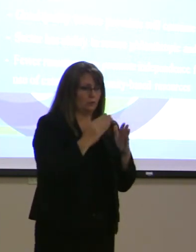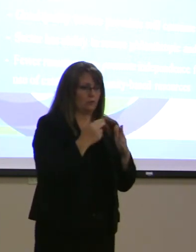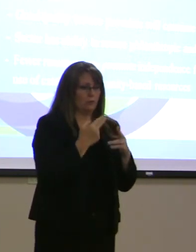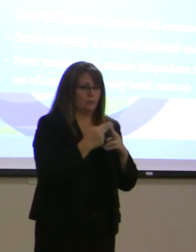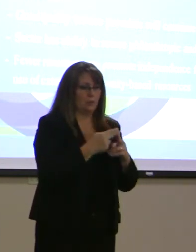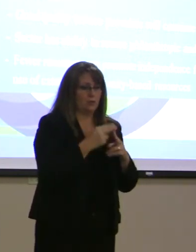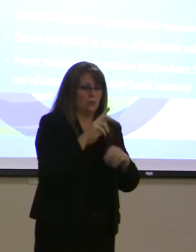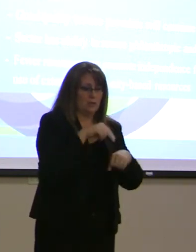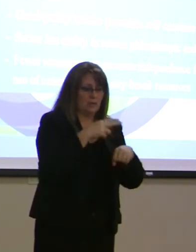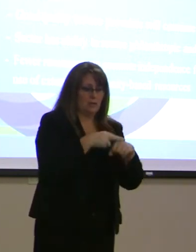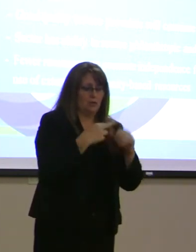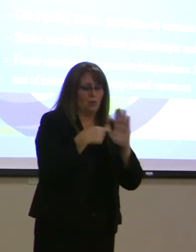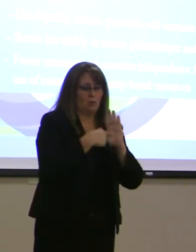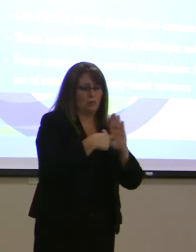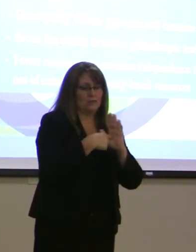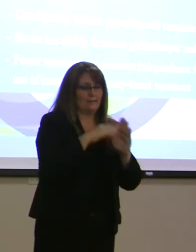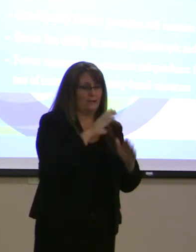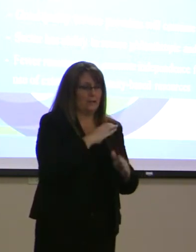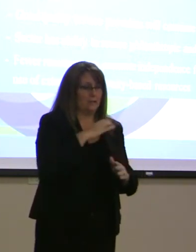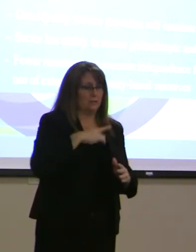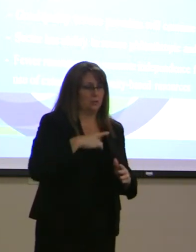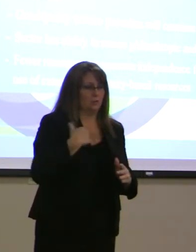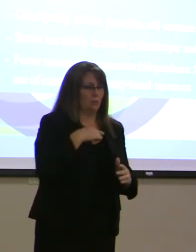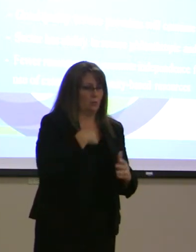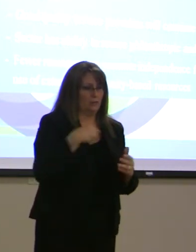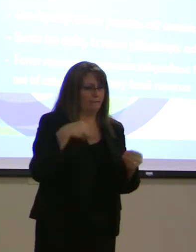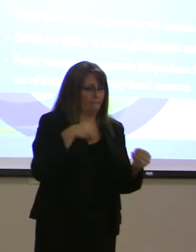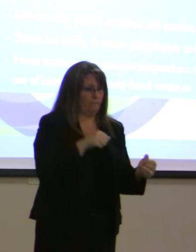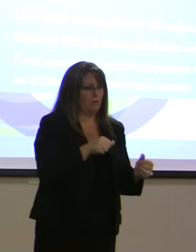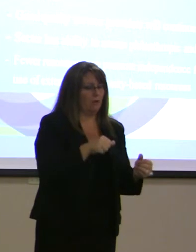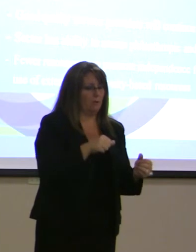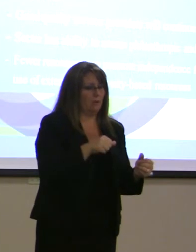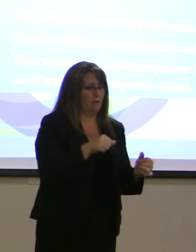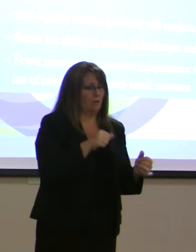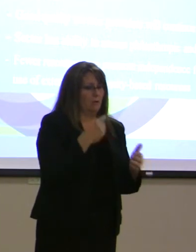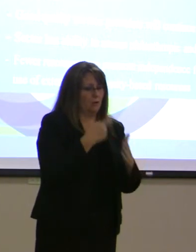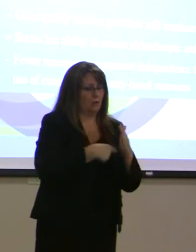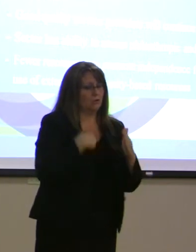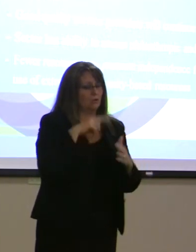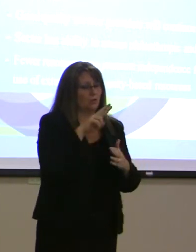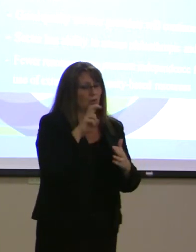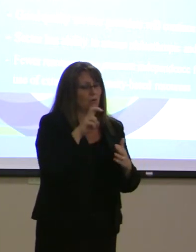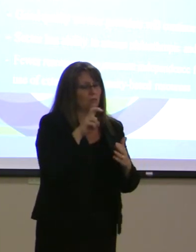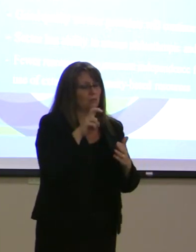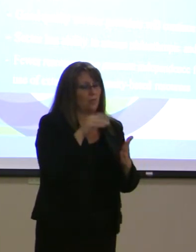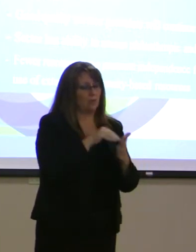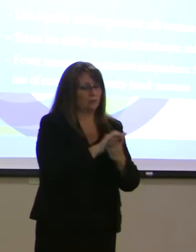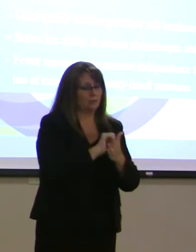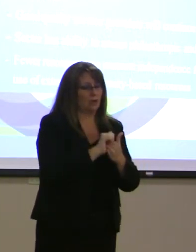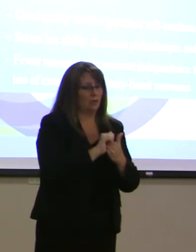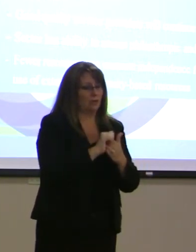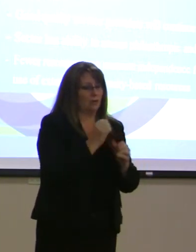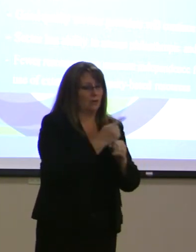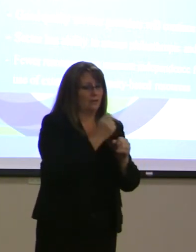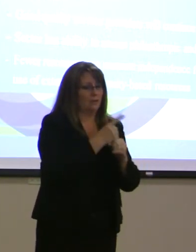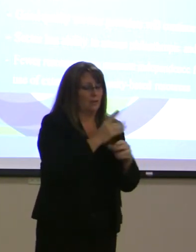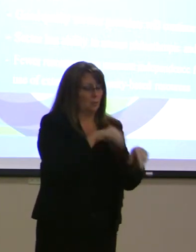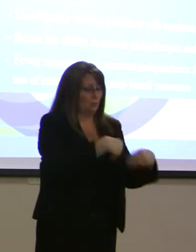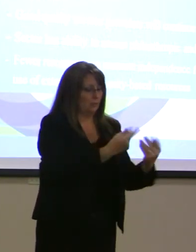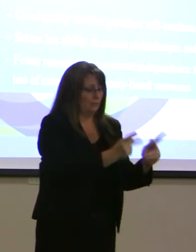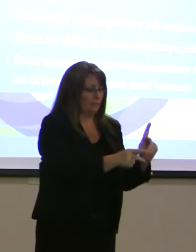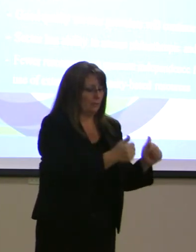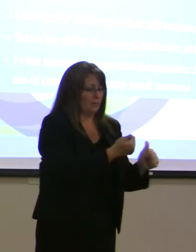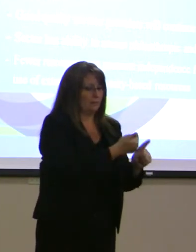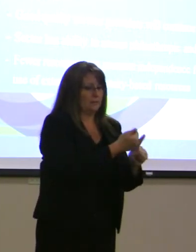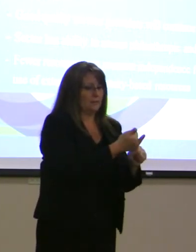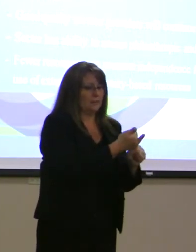the National Representative Council. And we fund those. It costs us a few $100,000 a year to do that, but the money is given to the people themselves.